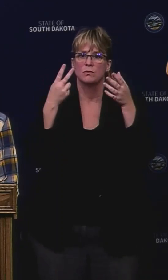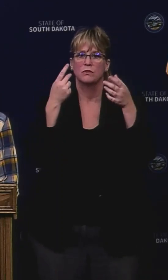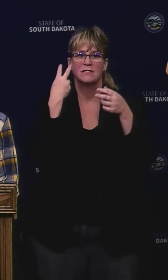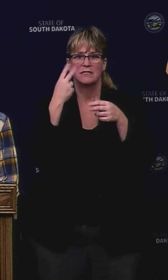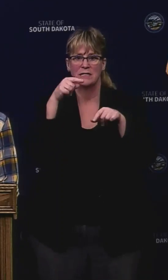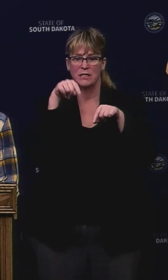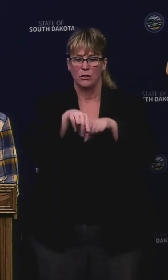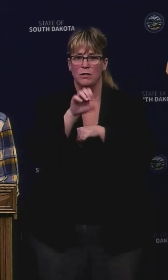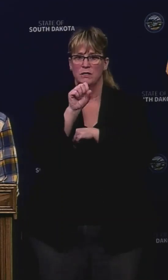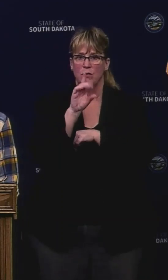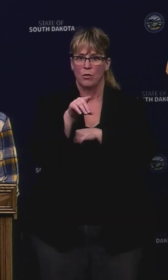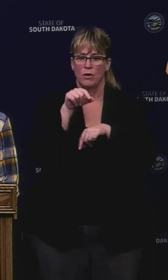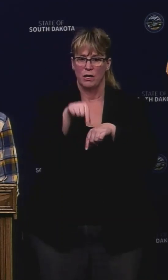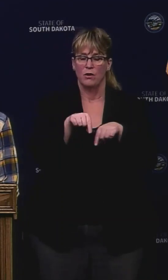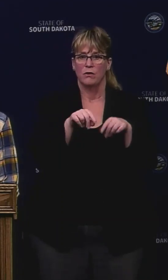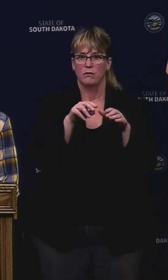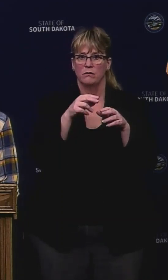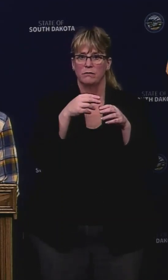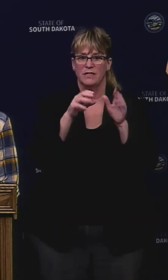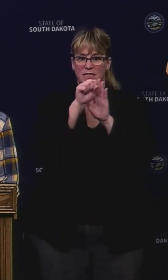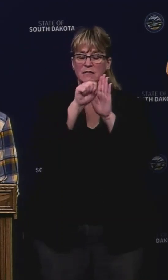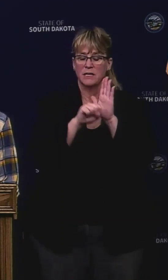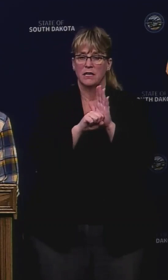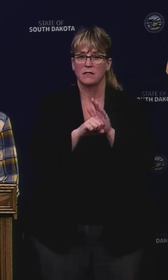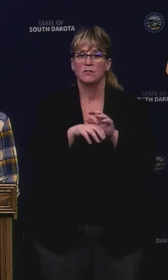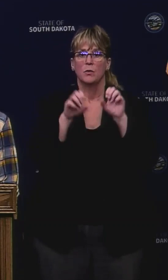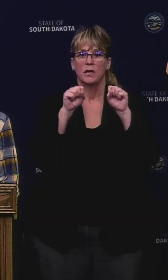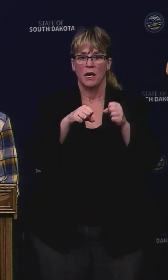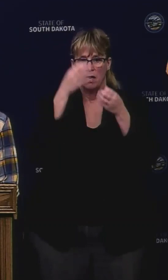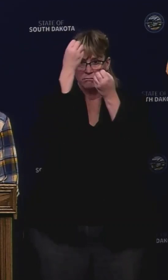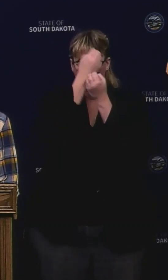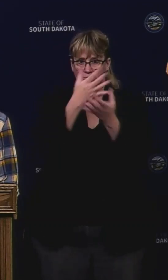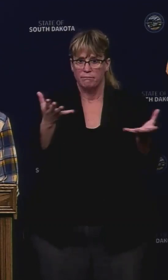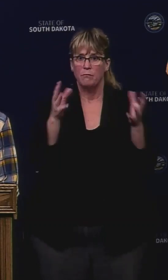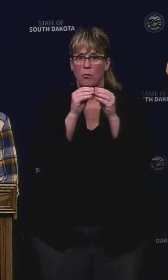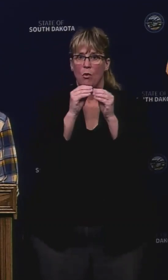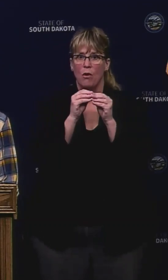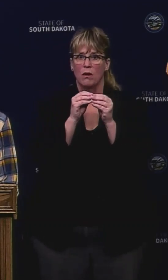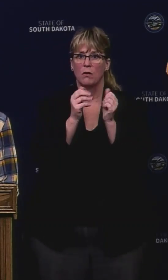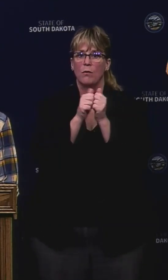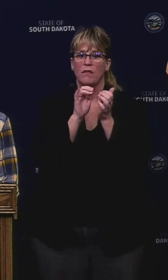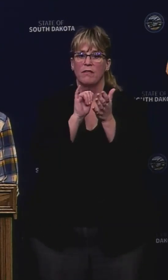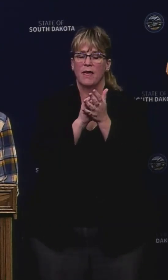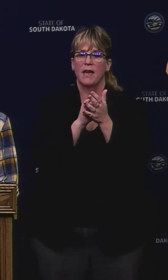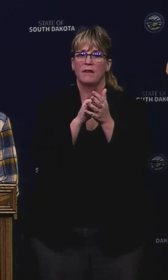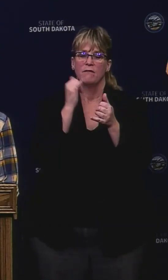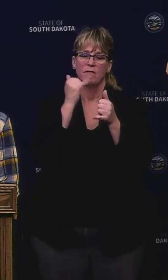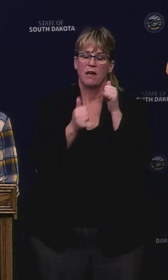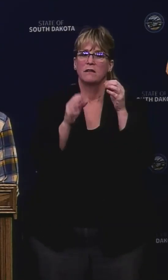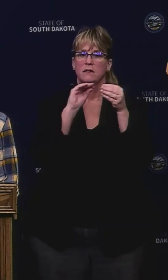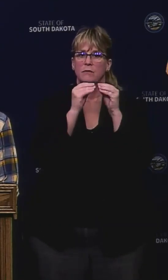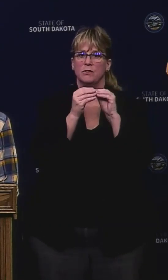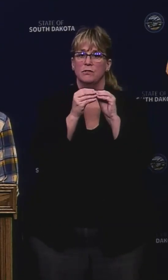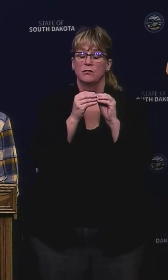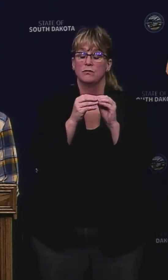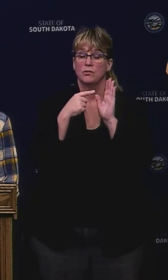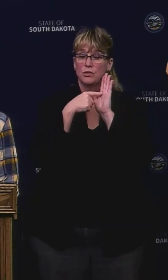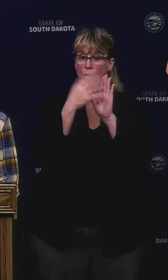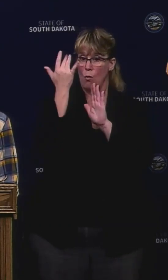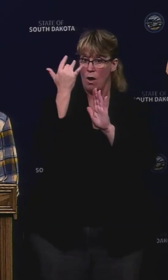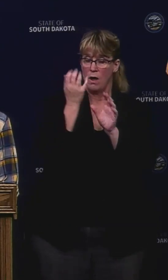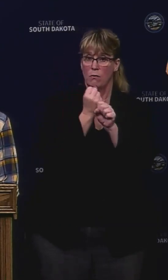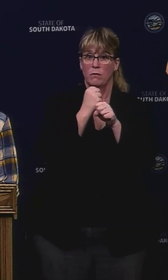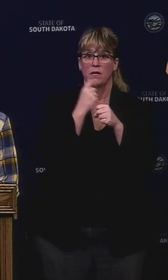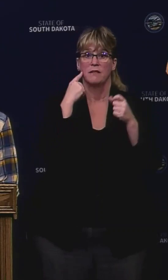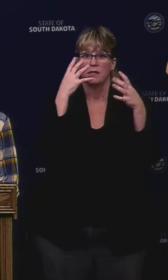in South Dakota on the ground. So we'll be able to update the public tomorrow with those finalized numbers to show why we're making the decisions